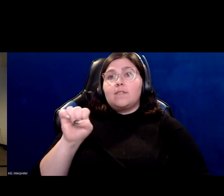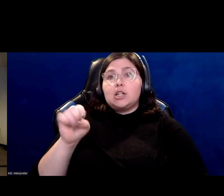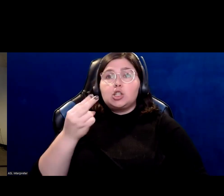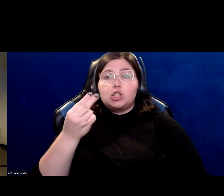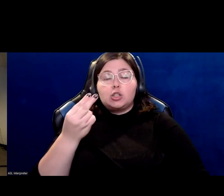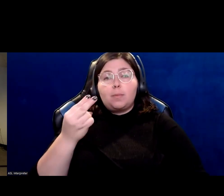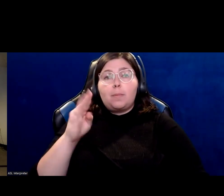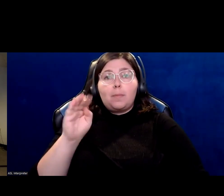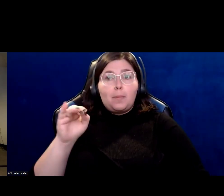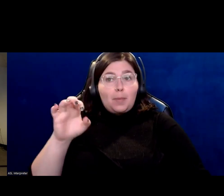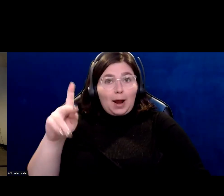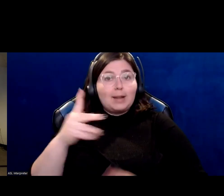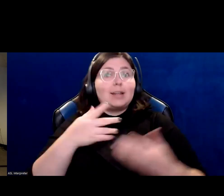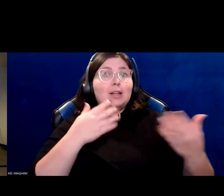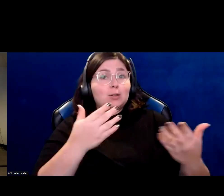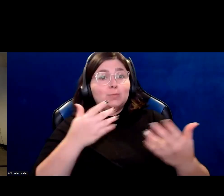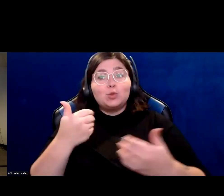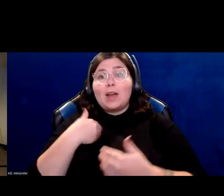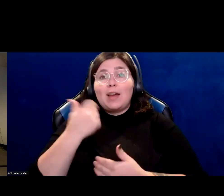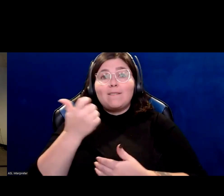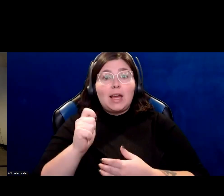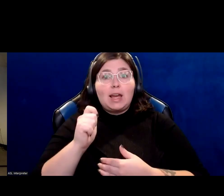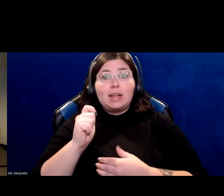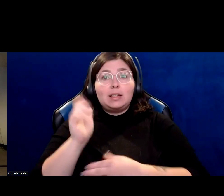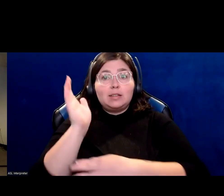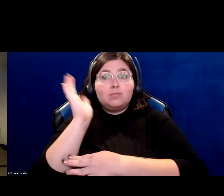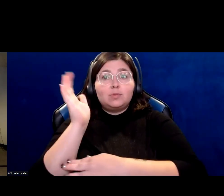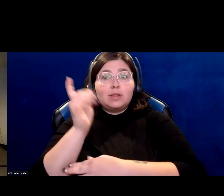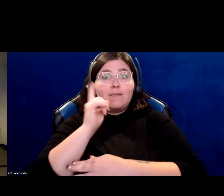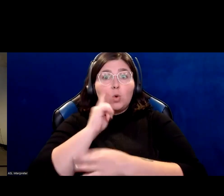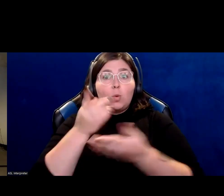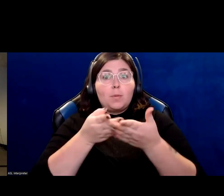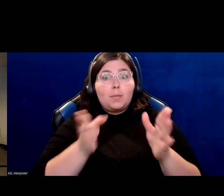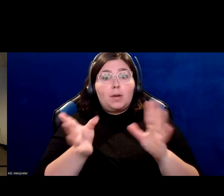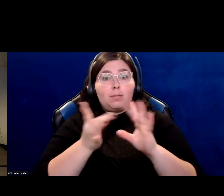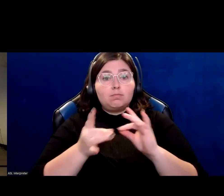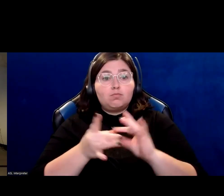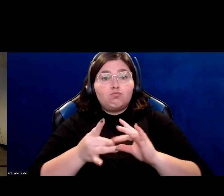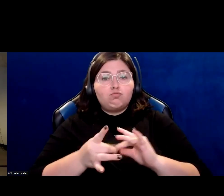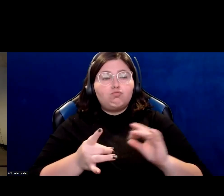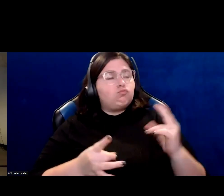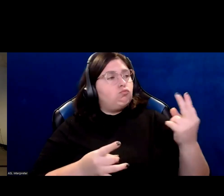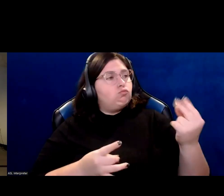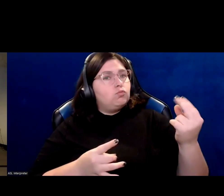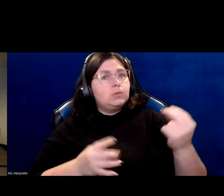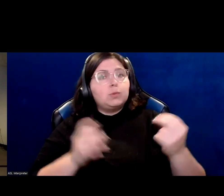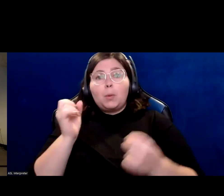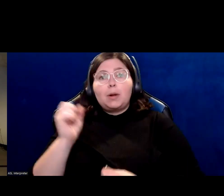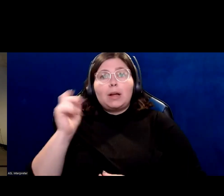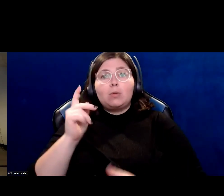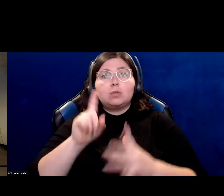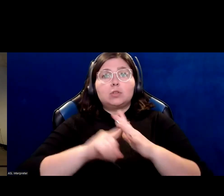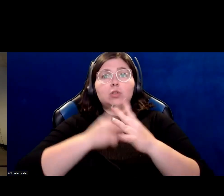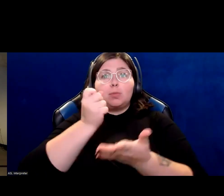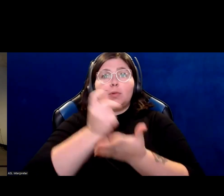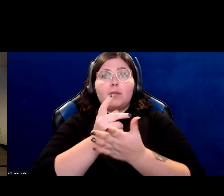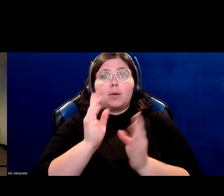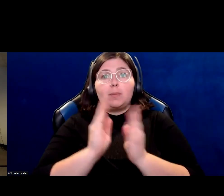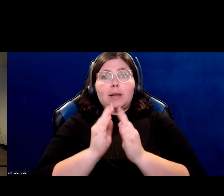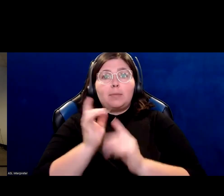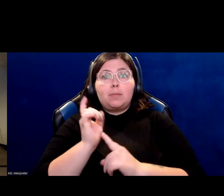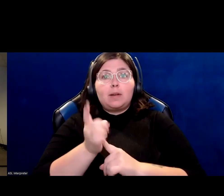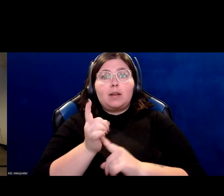Do we have any speakers for public comment? Okay. We'll start with the approval of the meeting minutes of